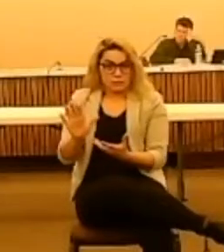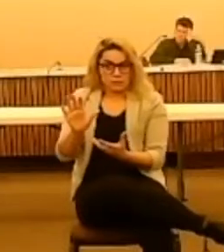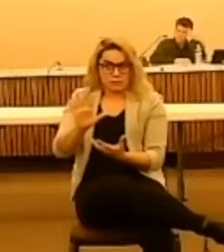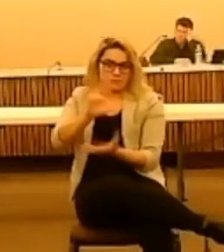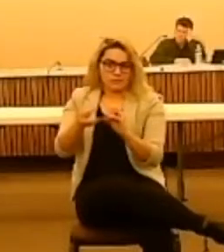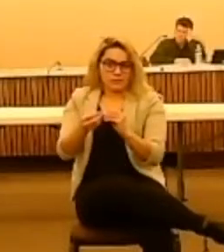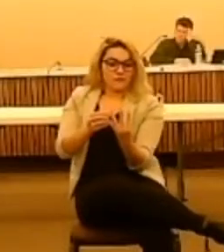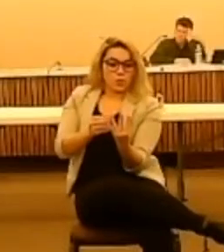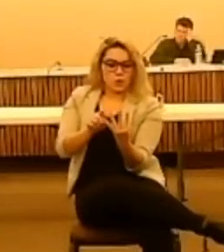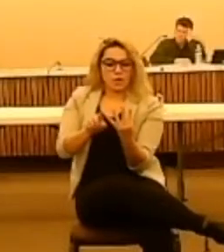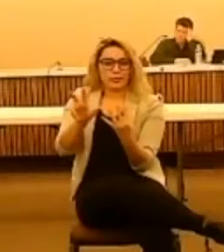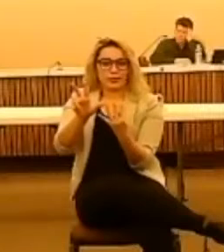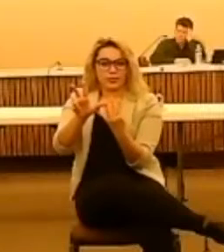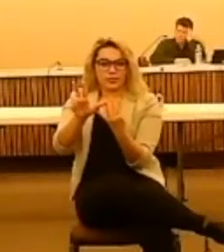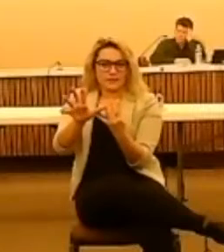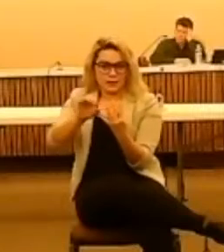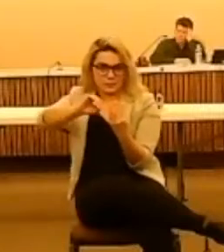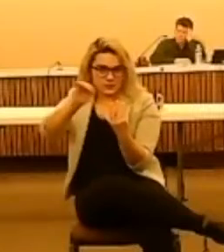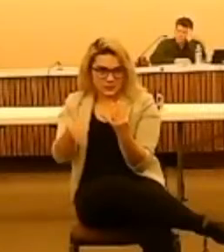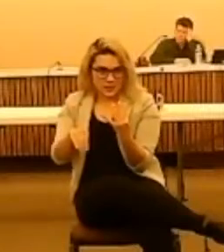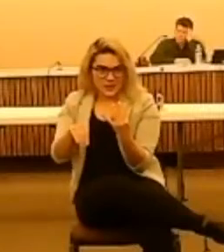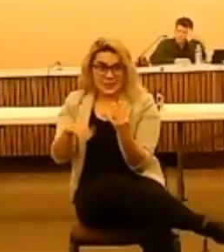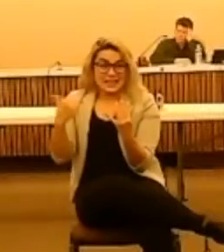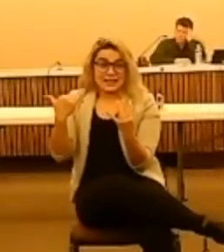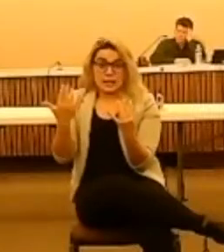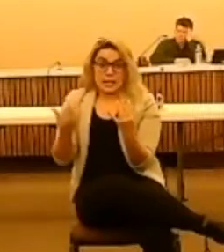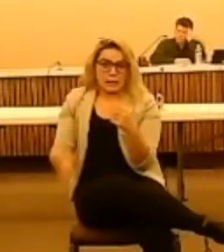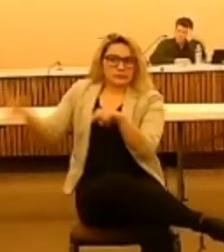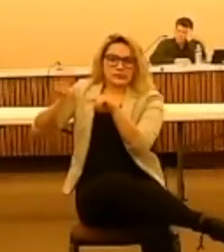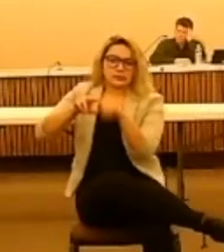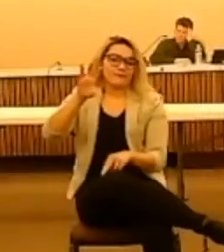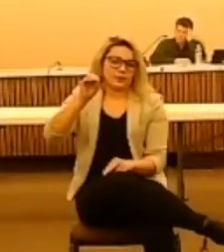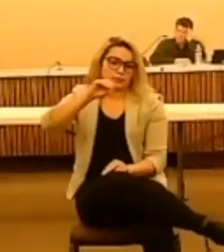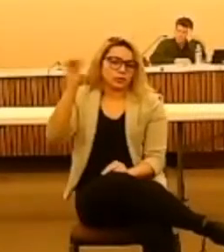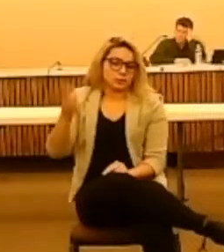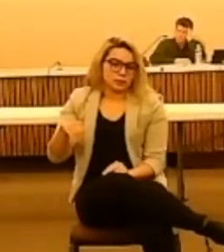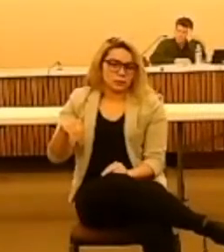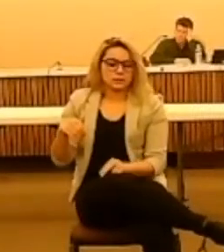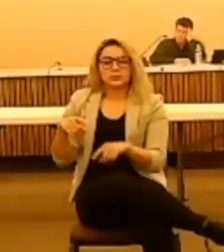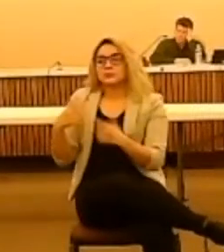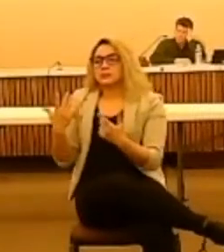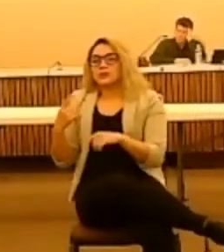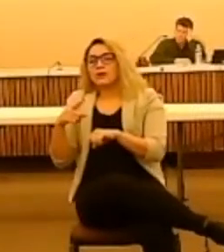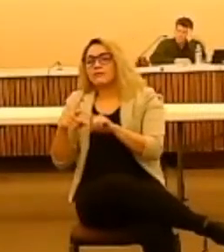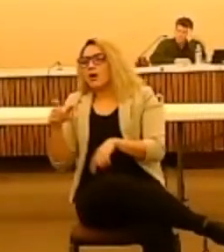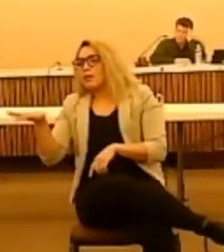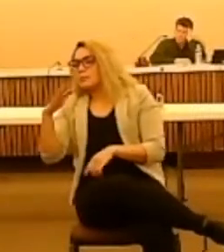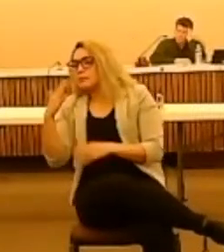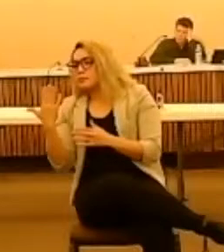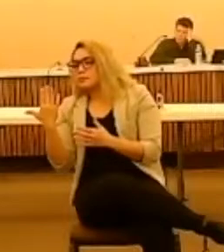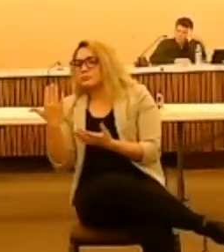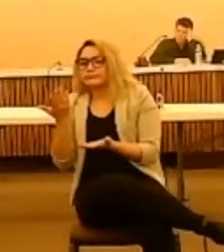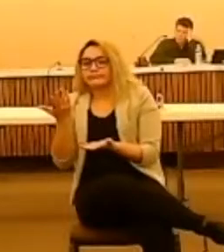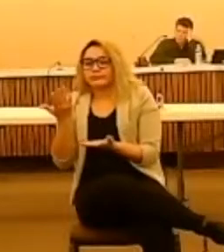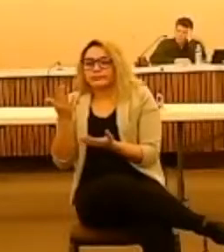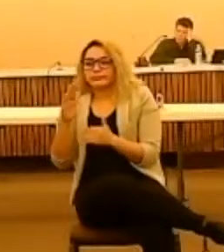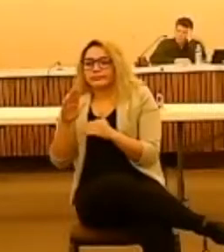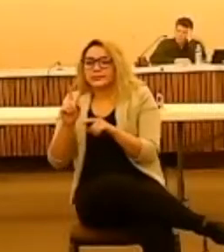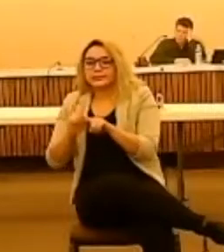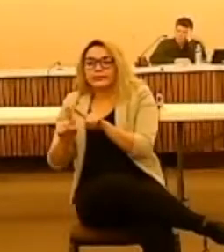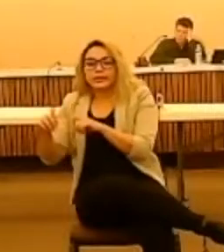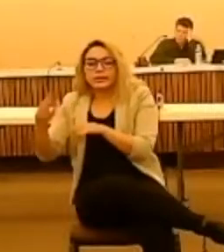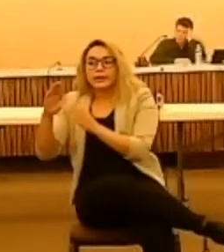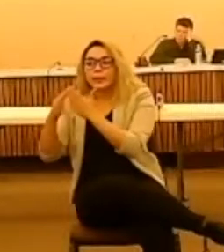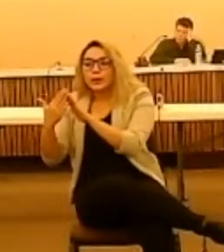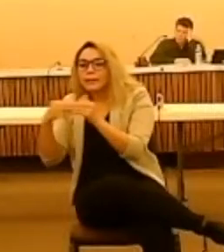Currently, as of today, that number is well over 50. So, based on economic forces and demands over the years, many of those